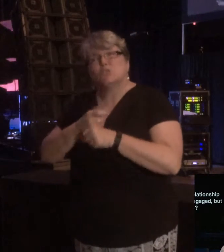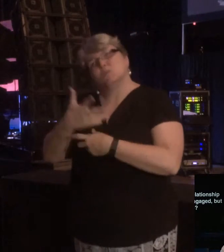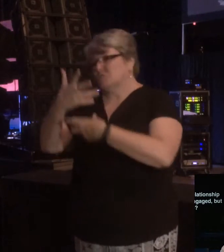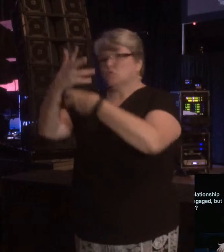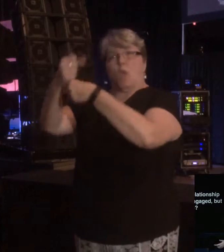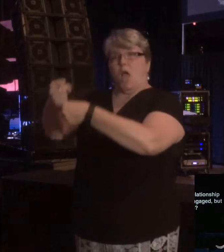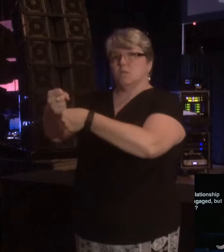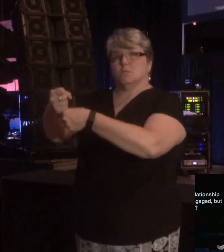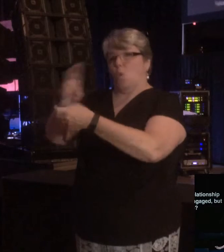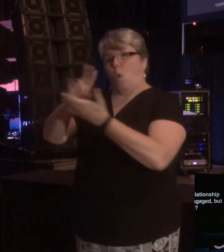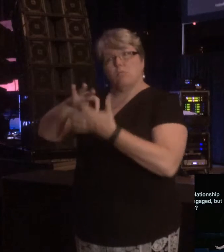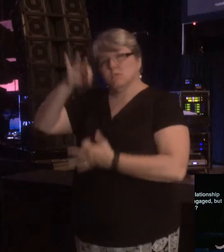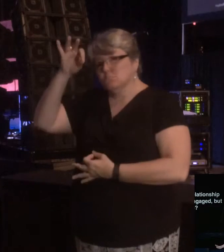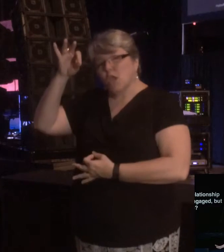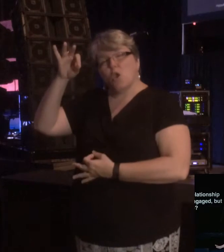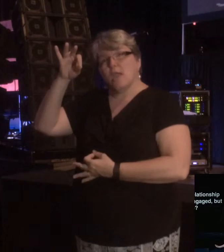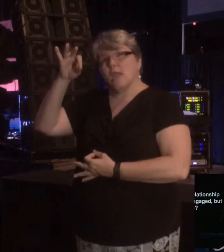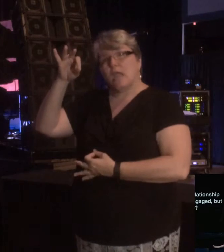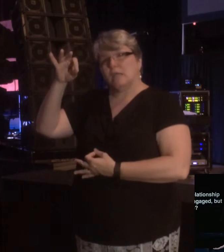Lord, and